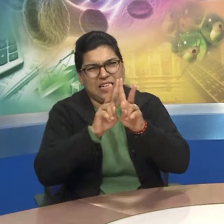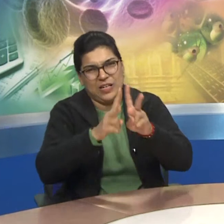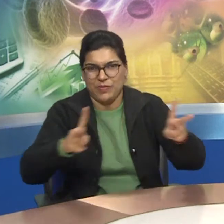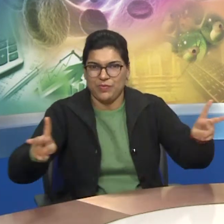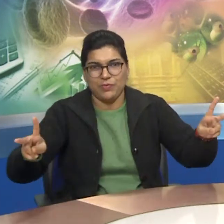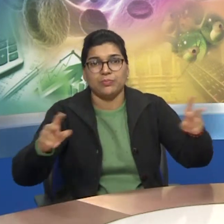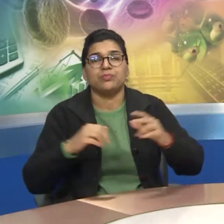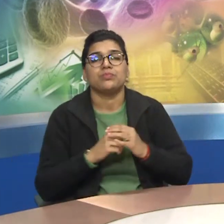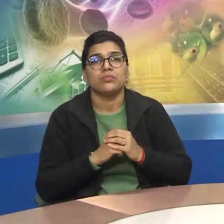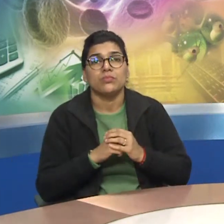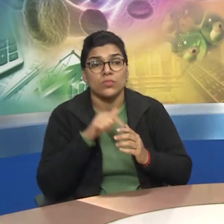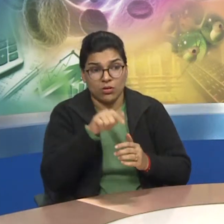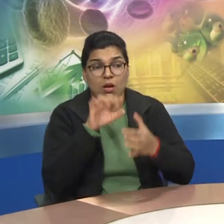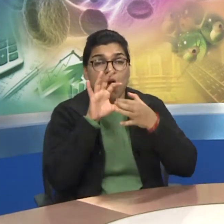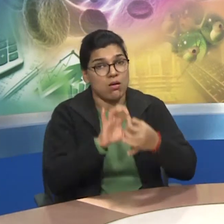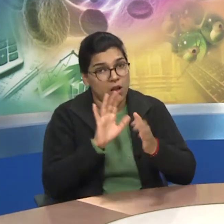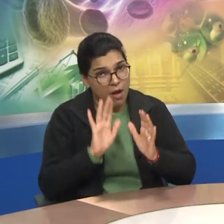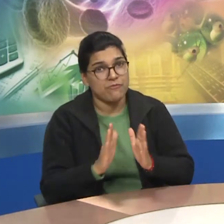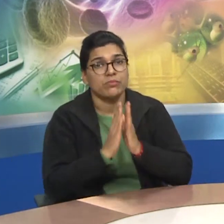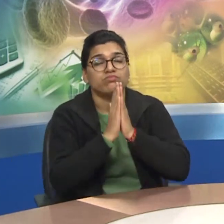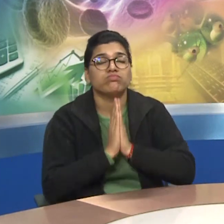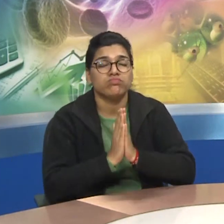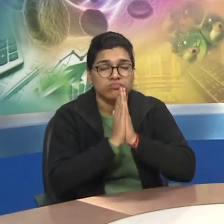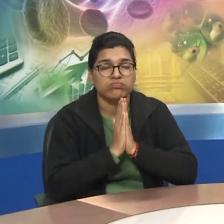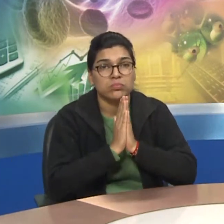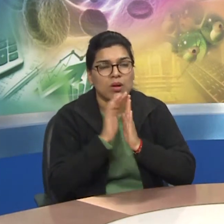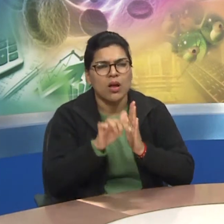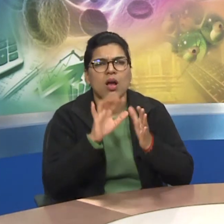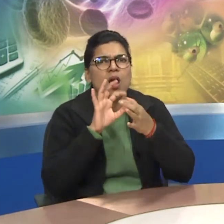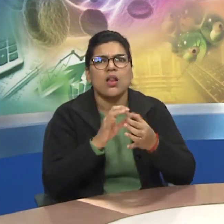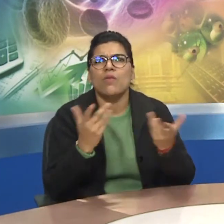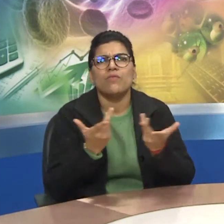have prayed to various objects of nature.